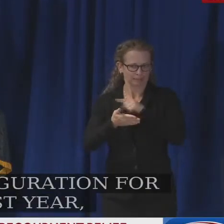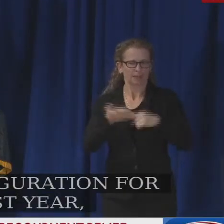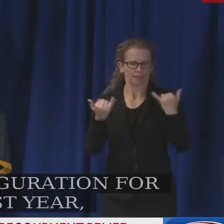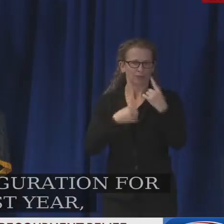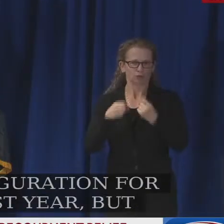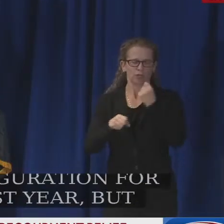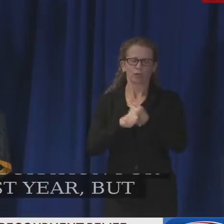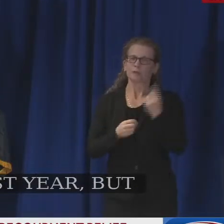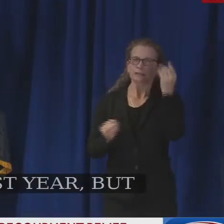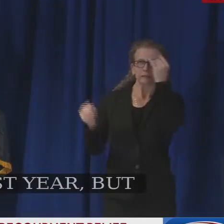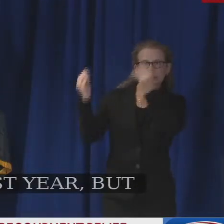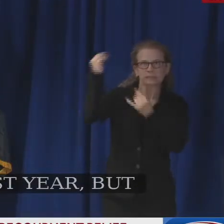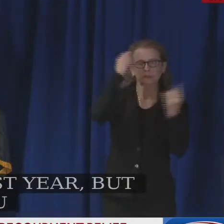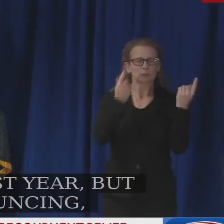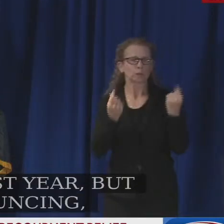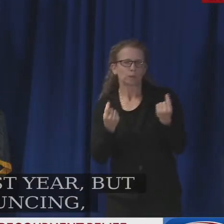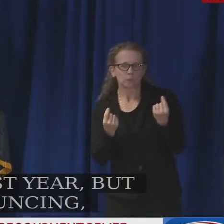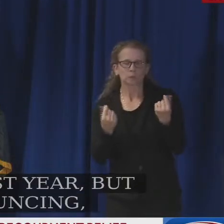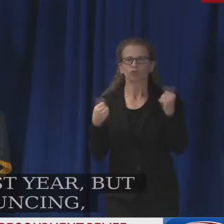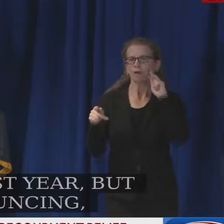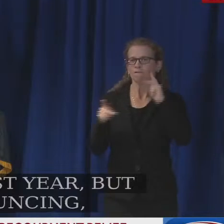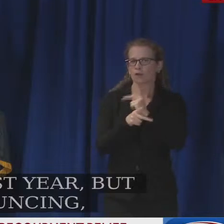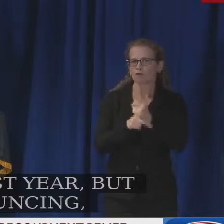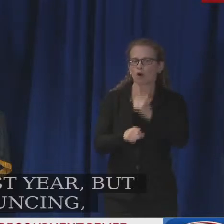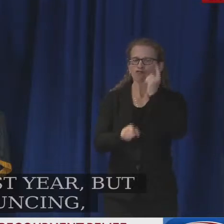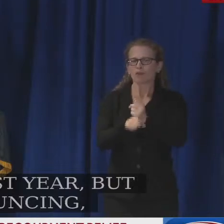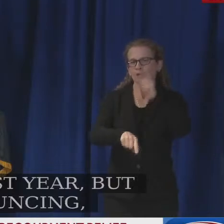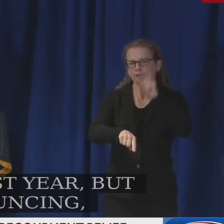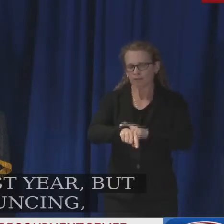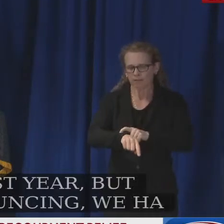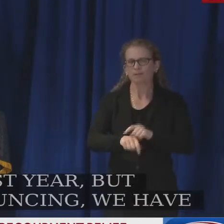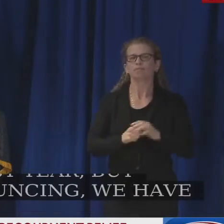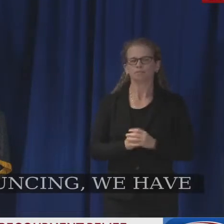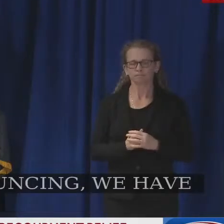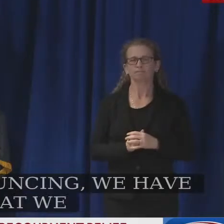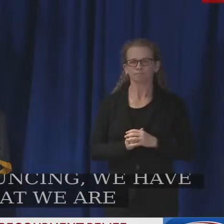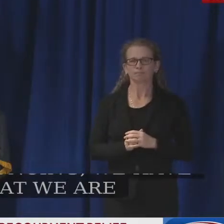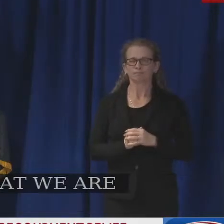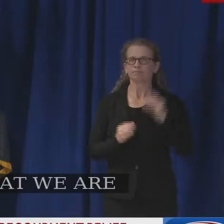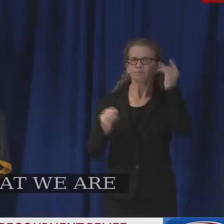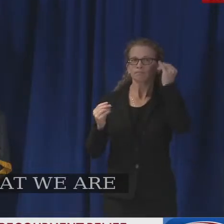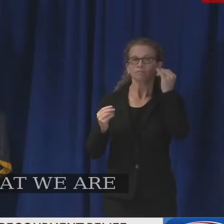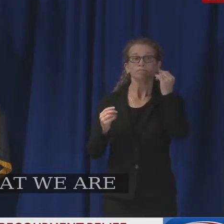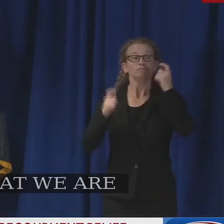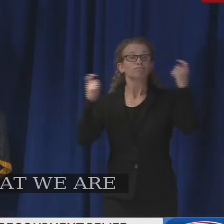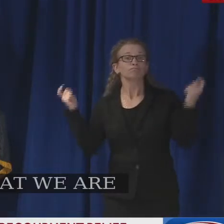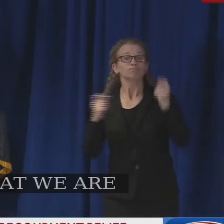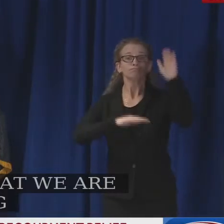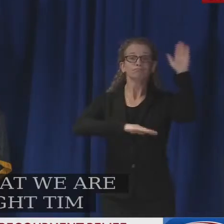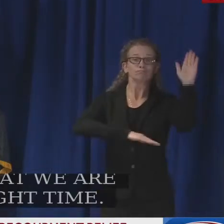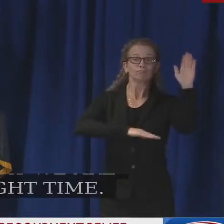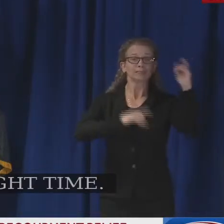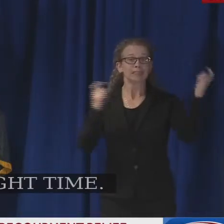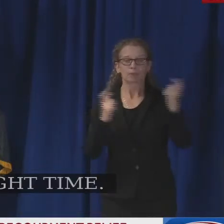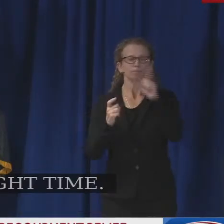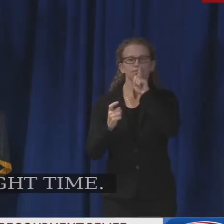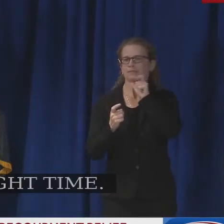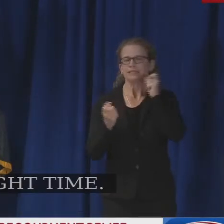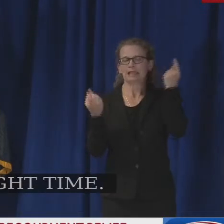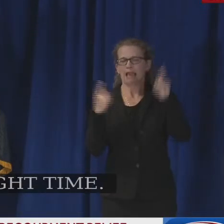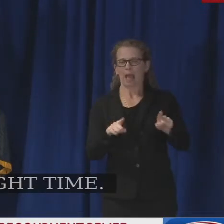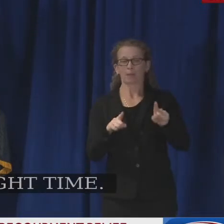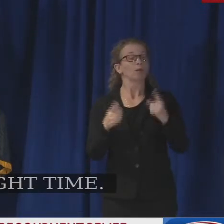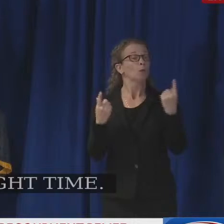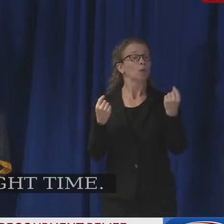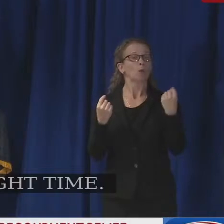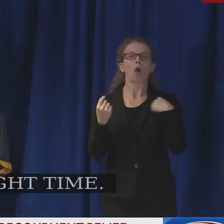been looking at it a little bit and we were waiting for the right time, but we're really kind of using our inaugural celebration that did not happen as a way to go